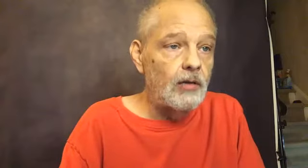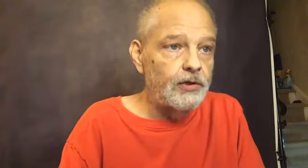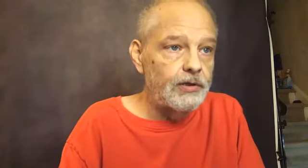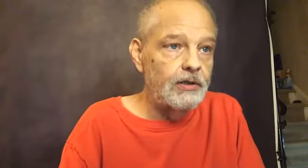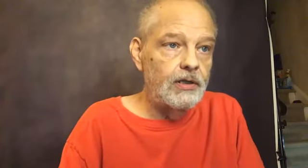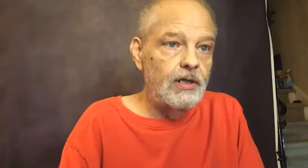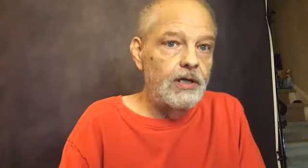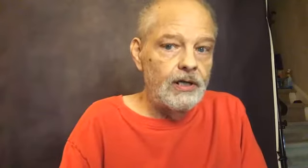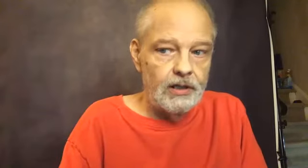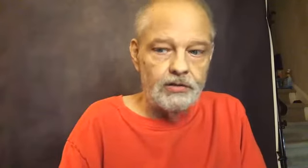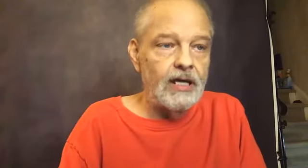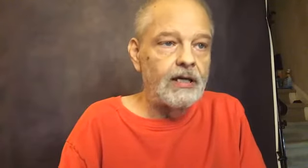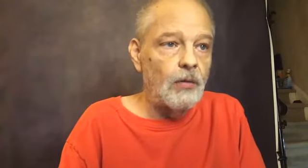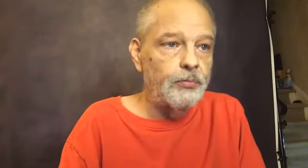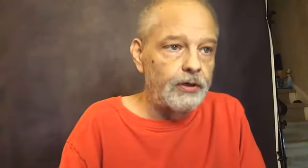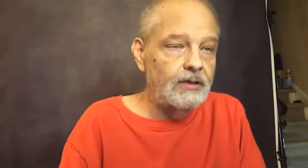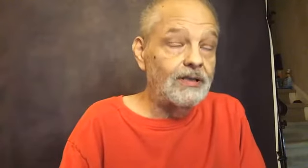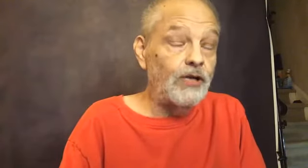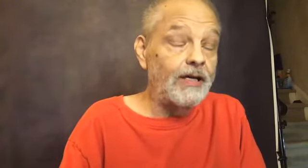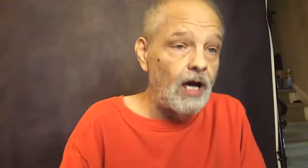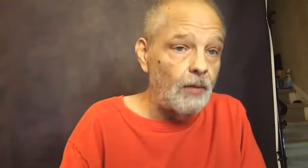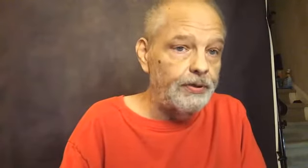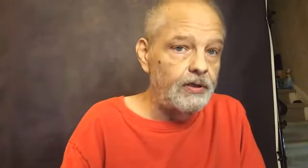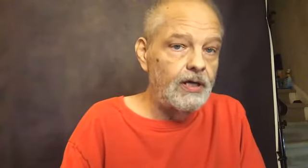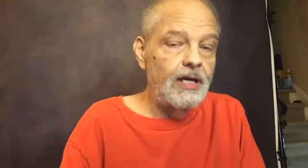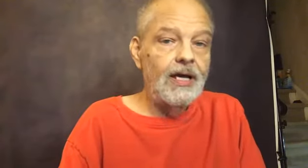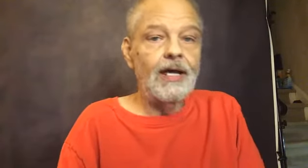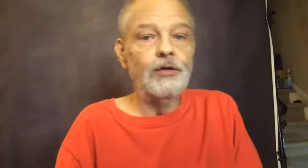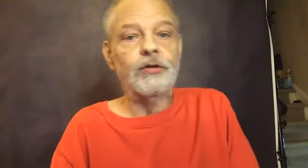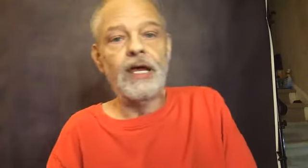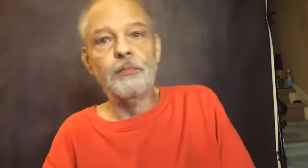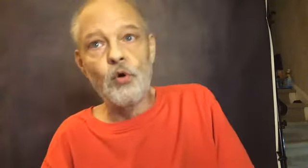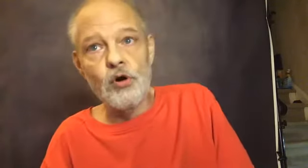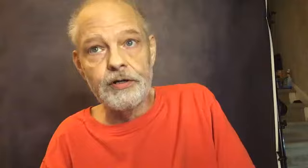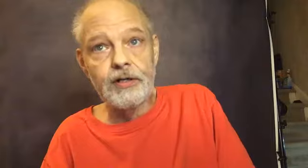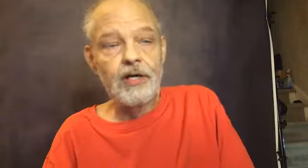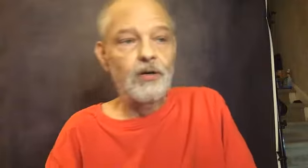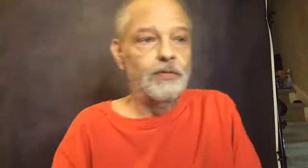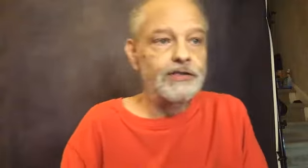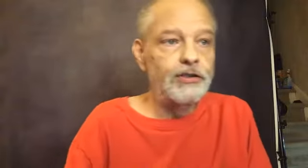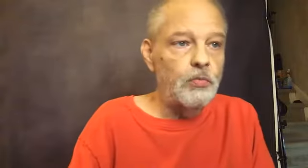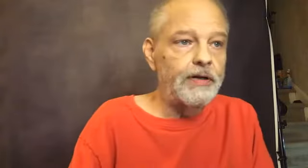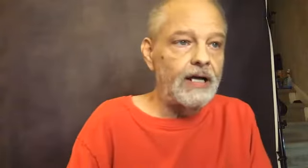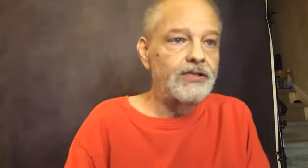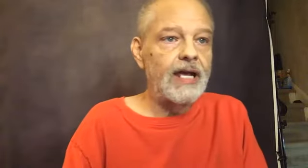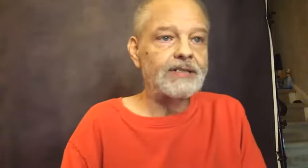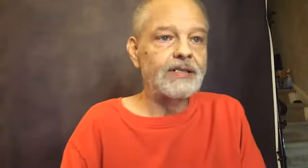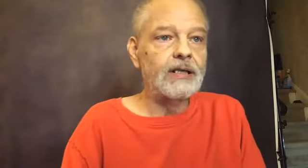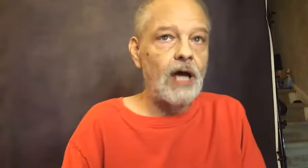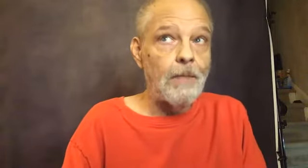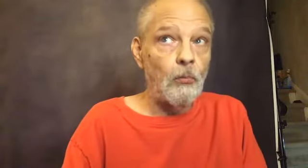cupboard. You take cup, and you take board, but you don't pronounce it as